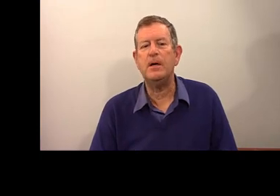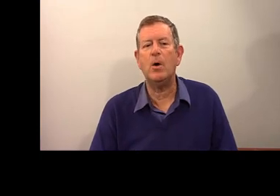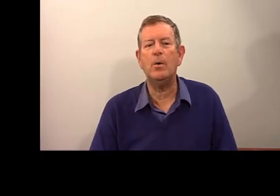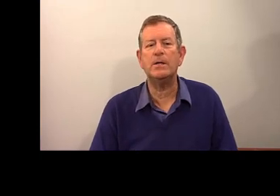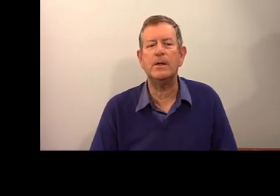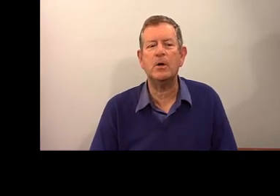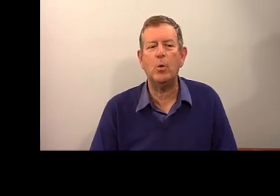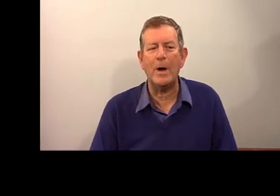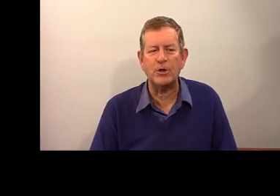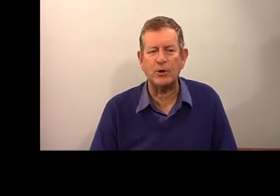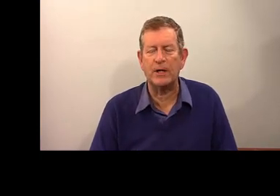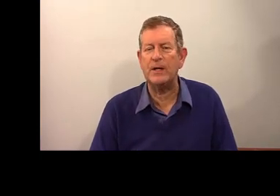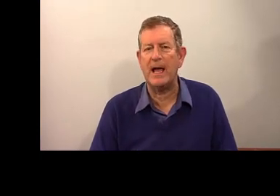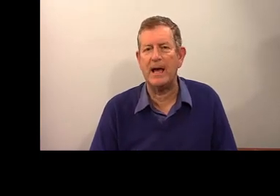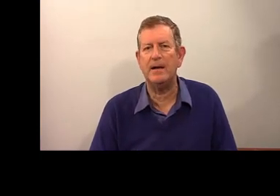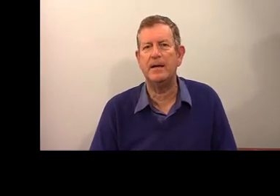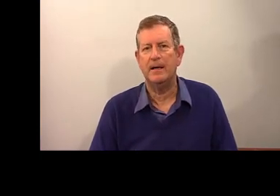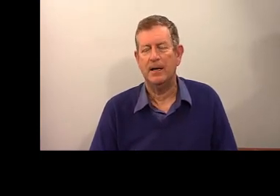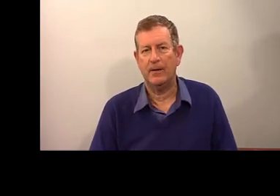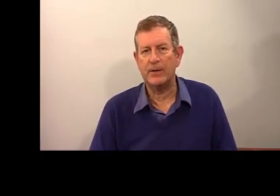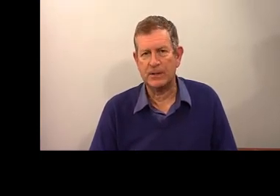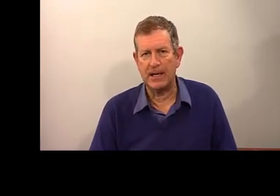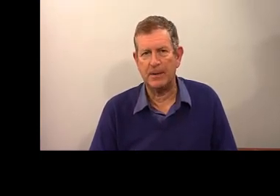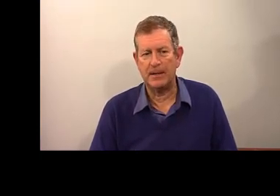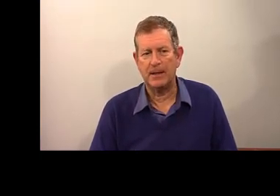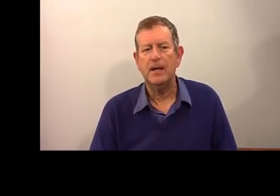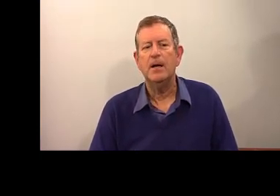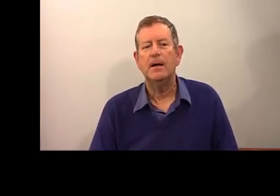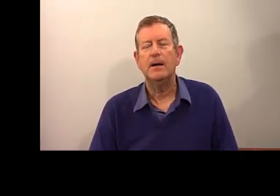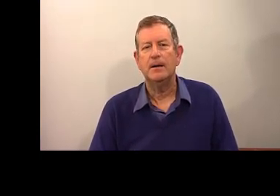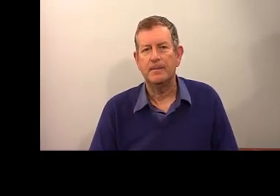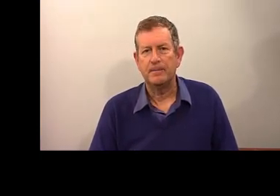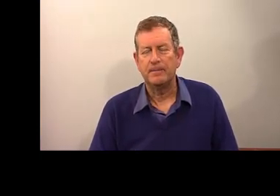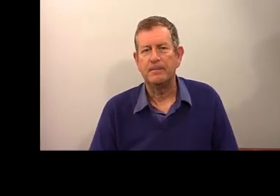And then we go to the question at the end of the statement.